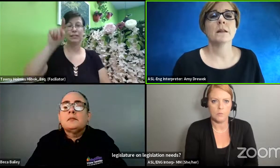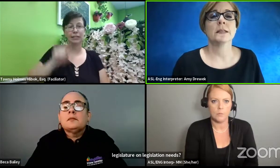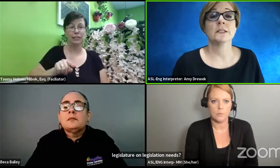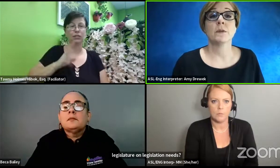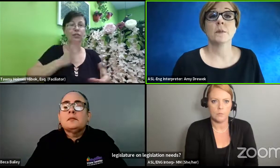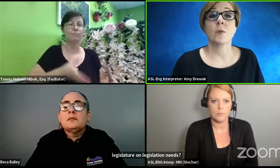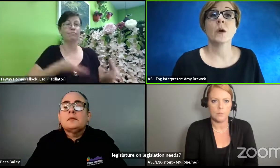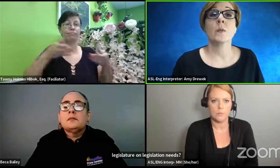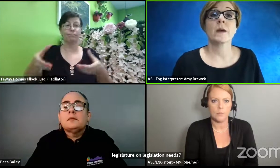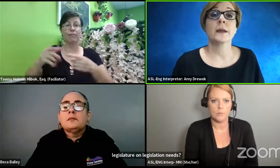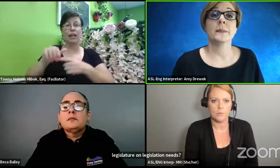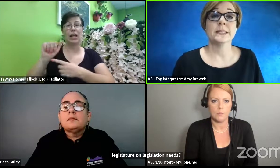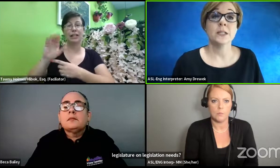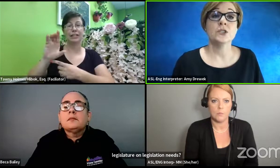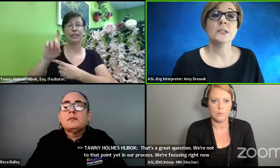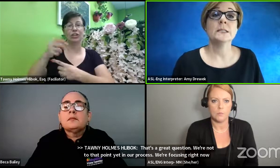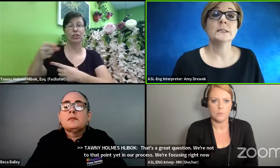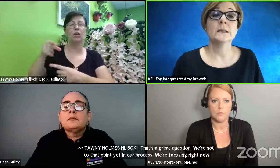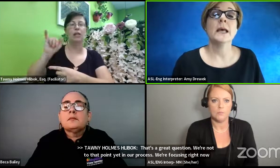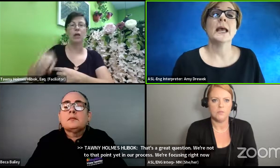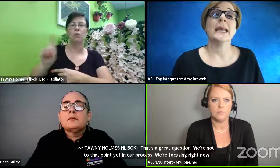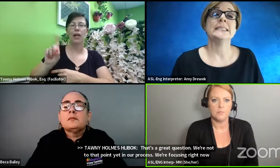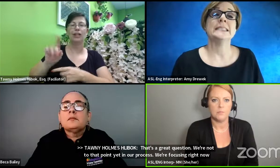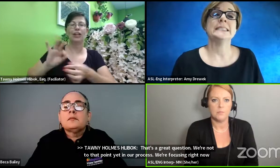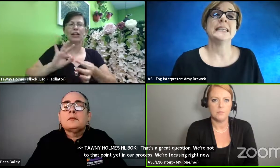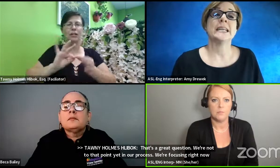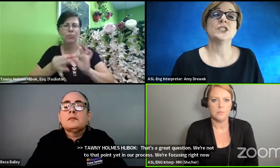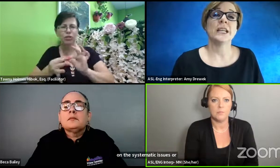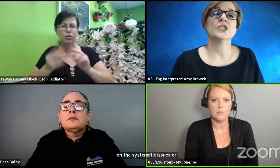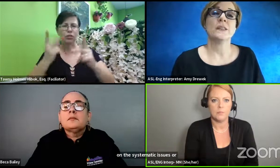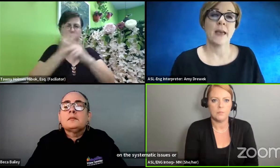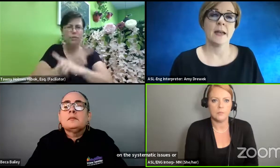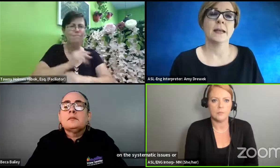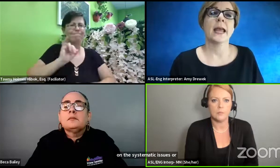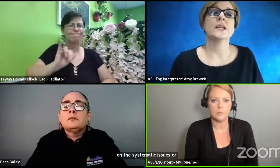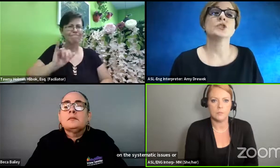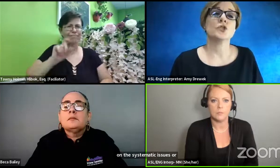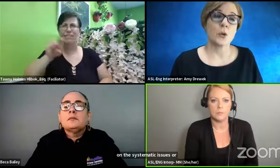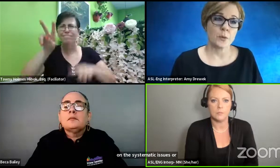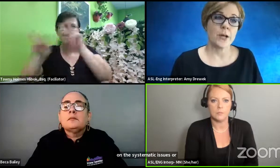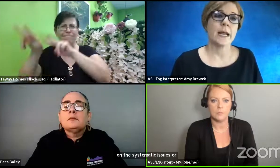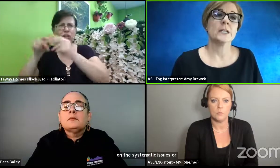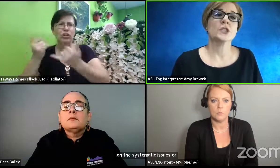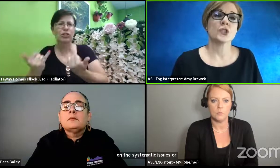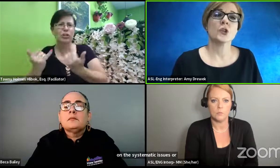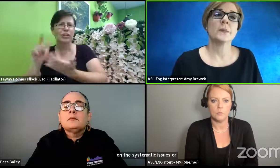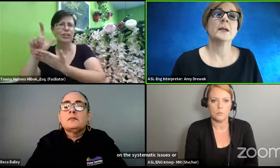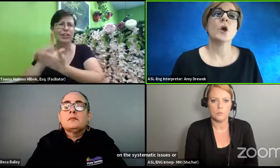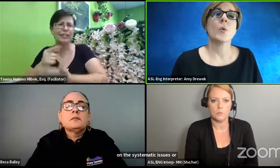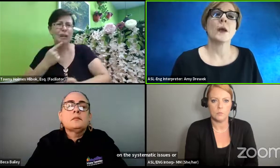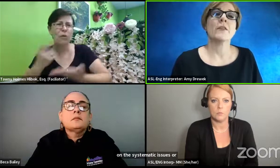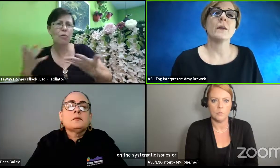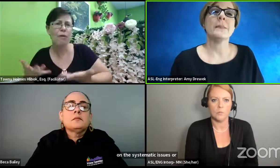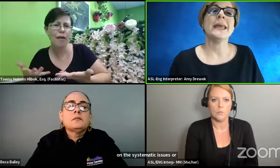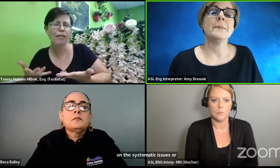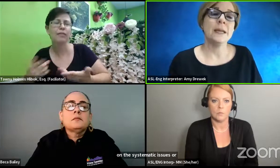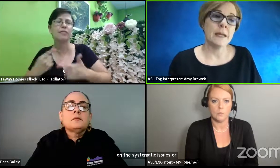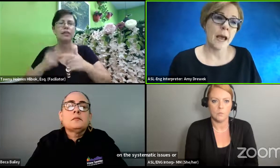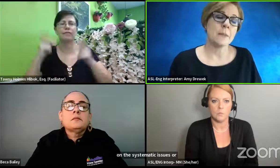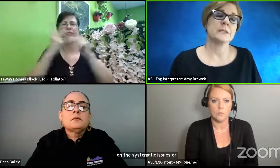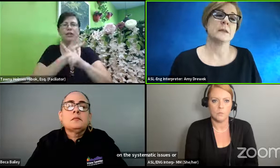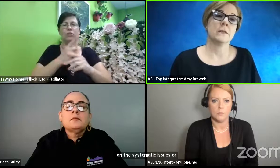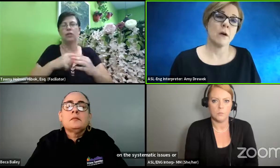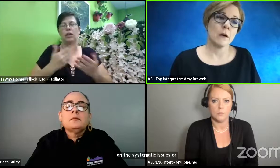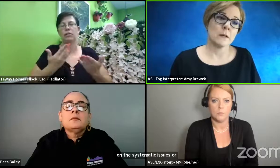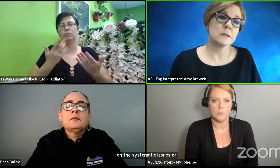Once we finalize the report with recommendations, ACDHH then can interpret and determine where there may